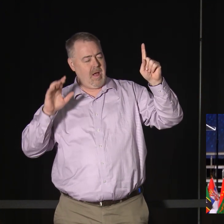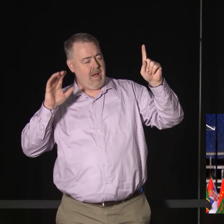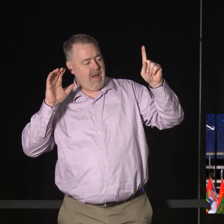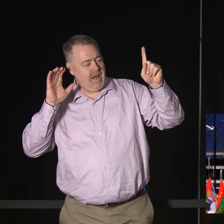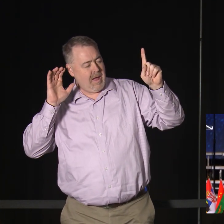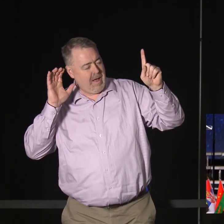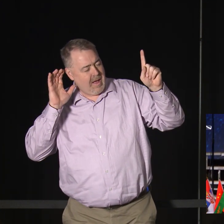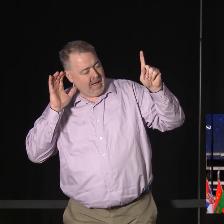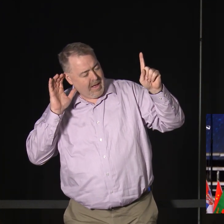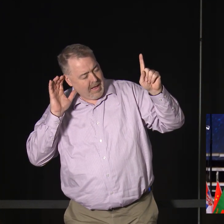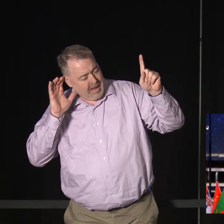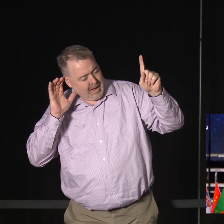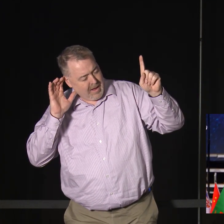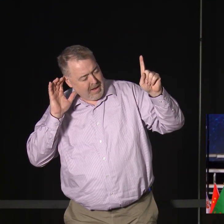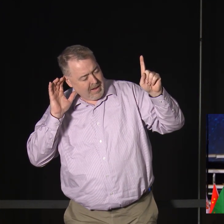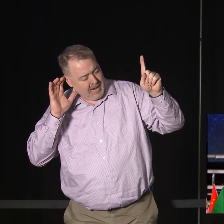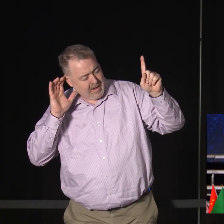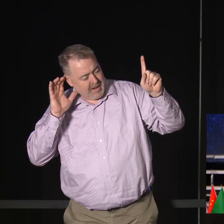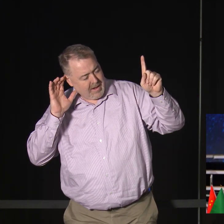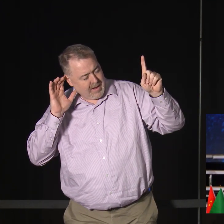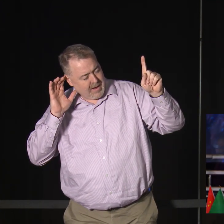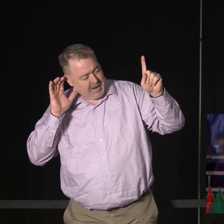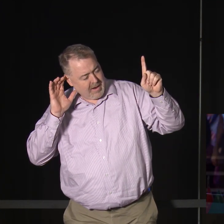in what you